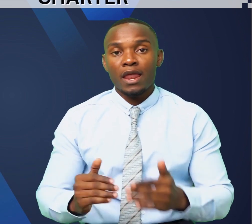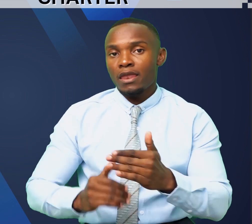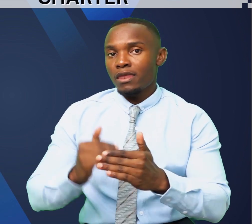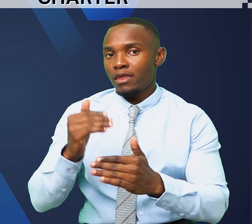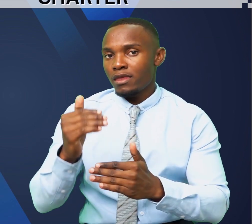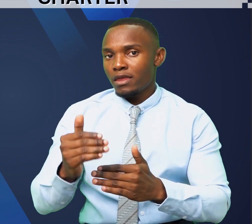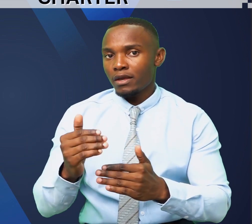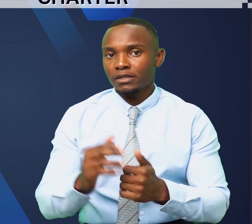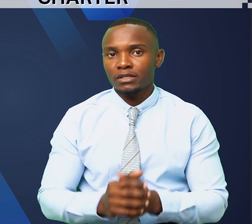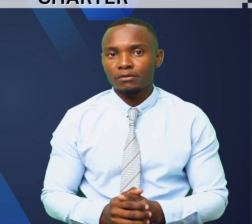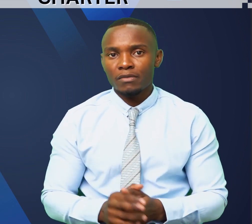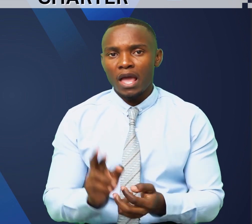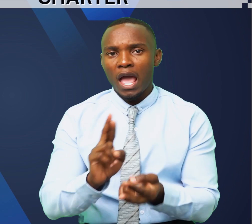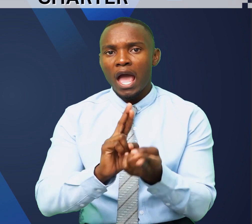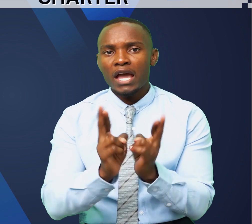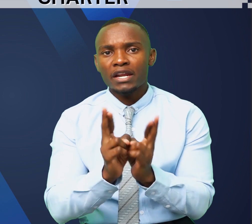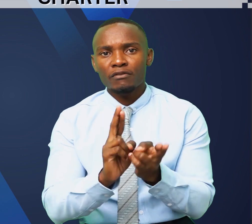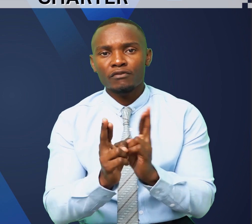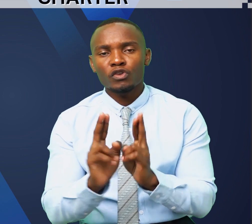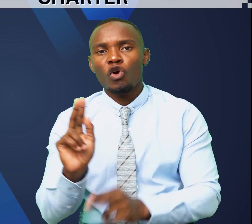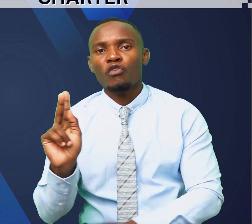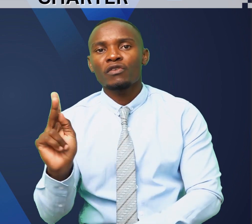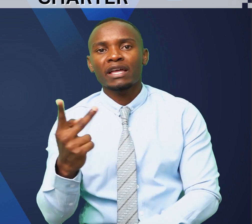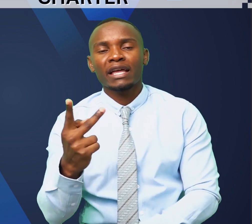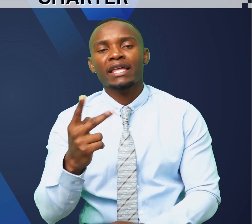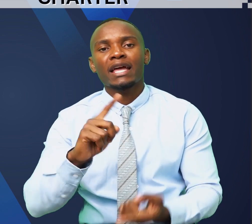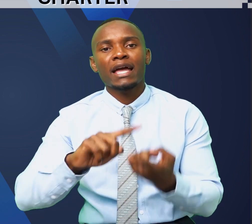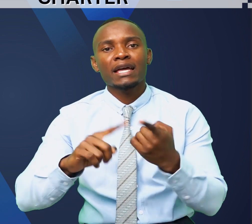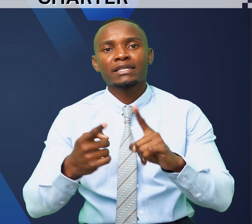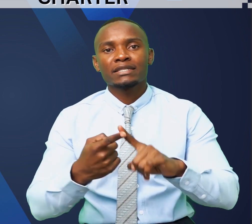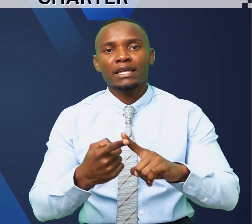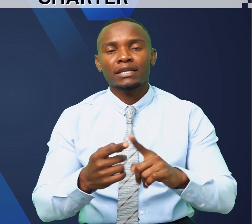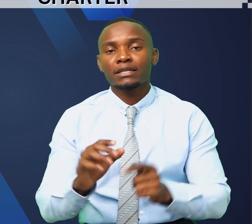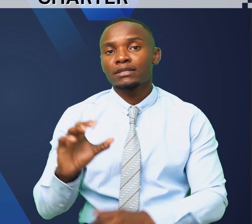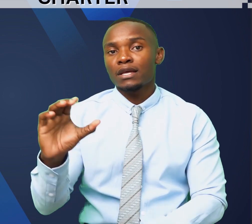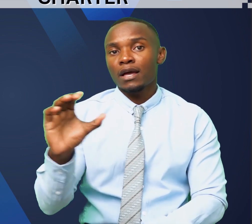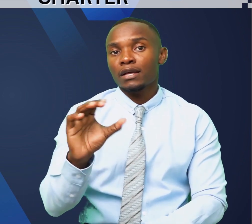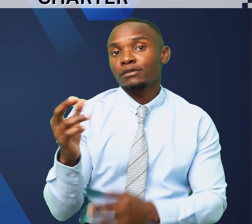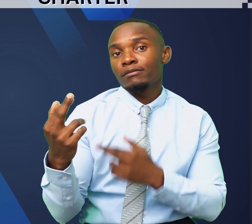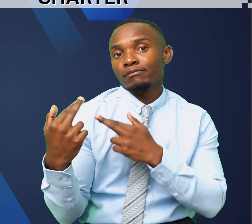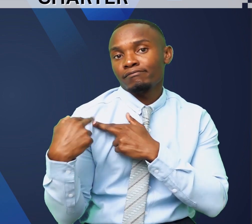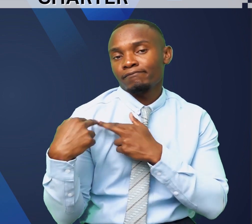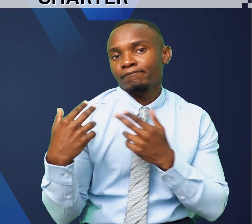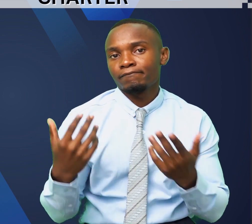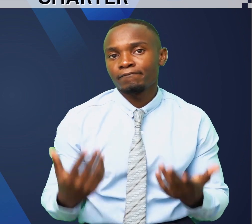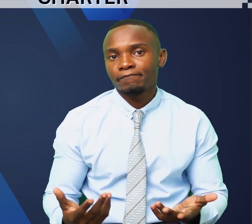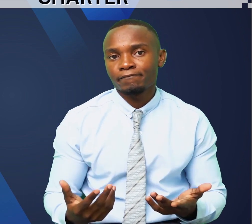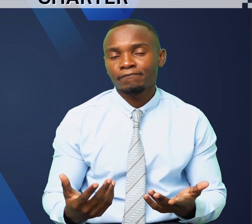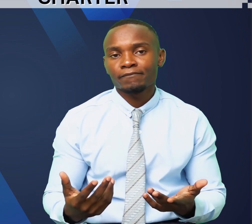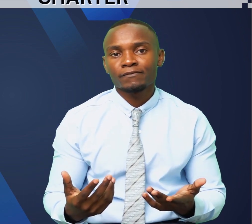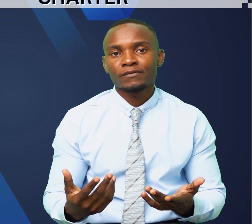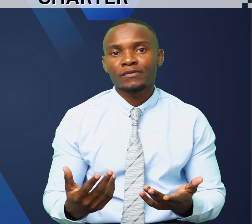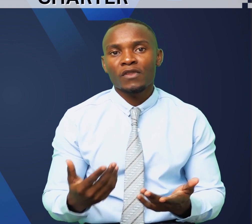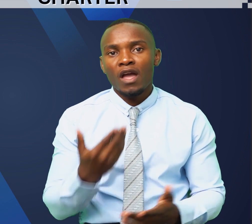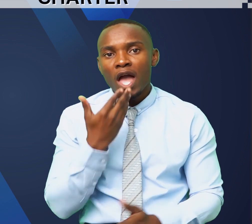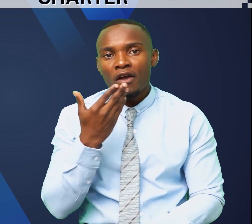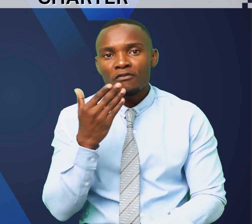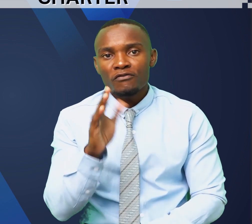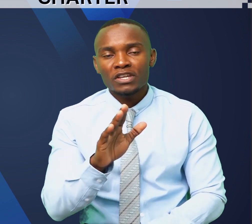Service rendered, review of Kenya standards. Customer obligation, give feedback when